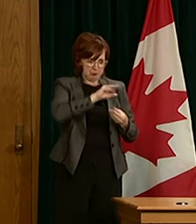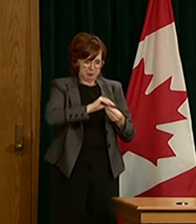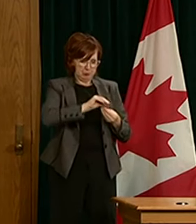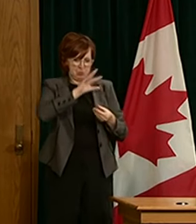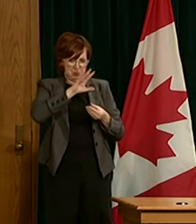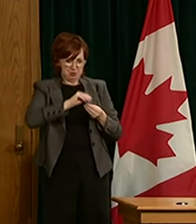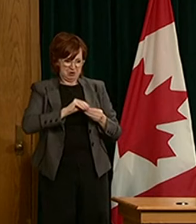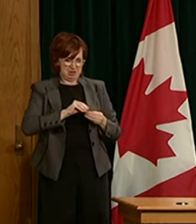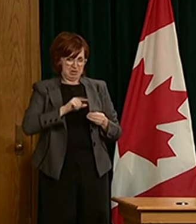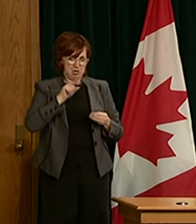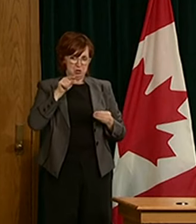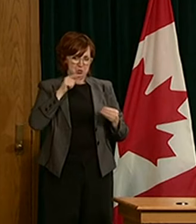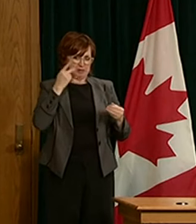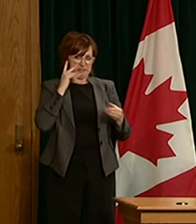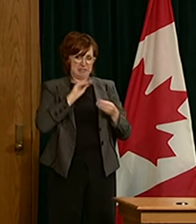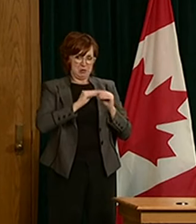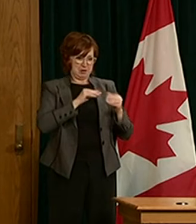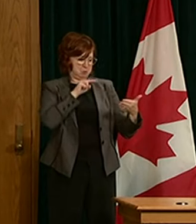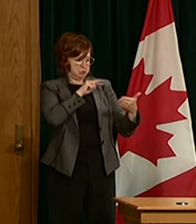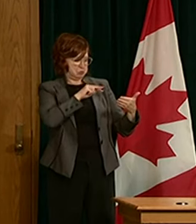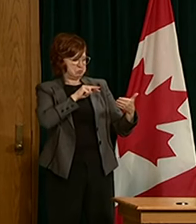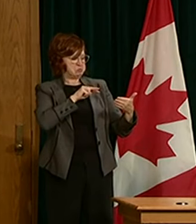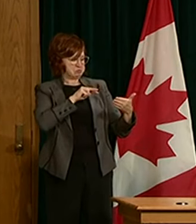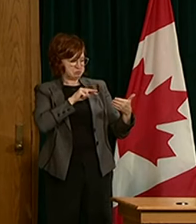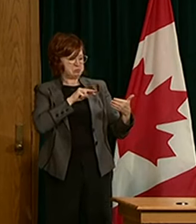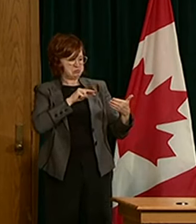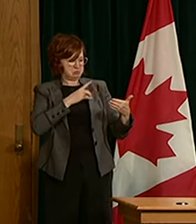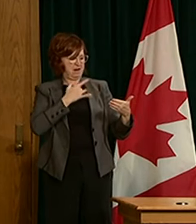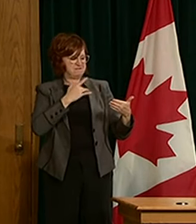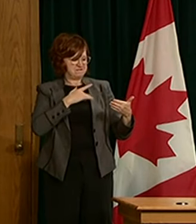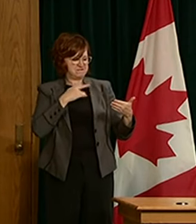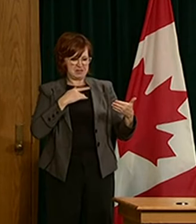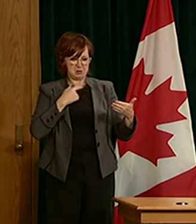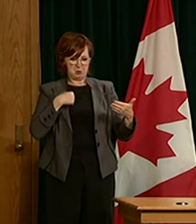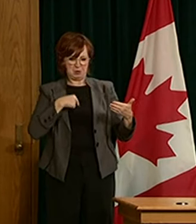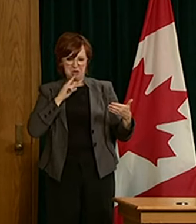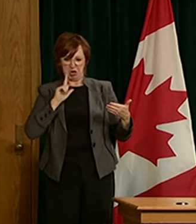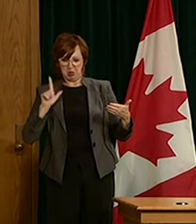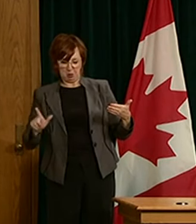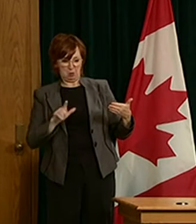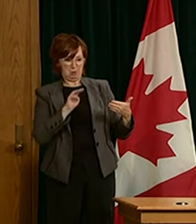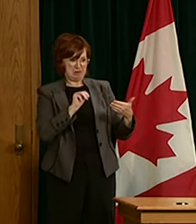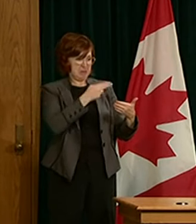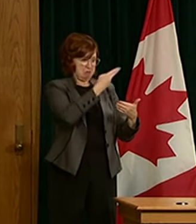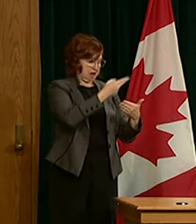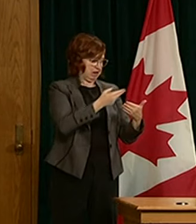are tracking closest to and what is the most probable case for Saskatchewan?